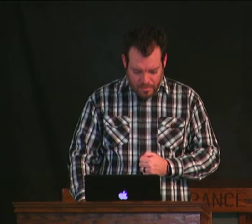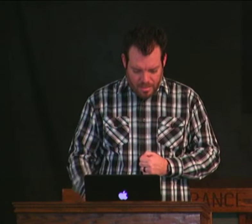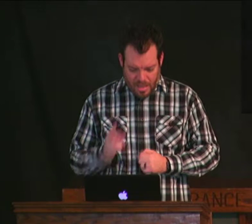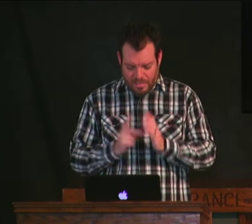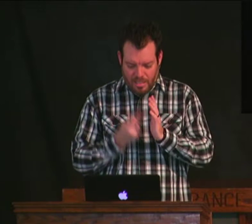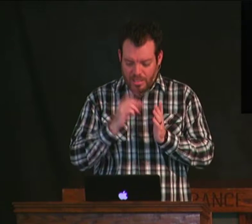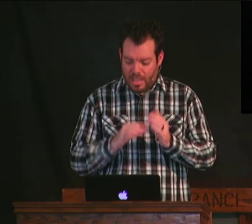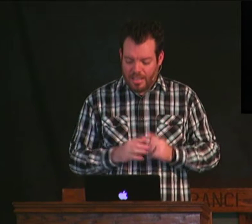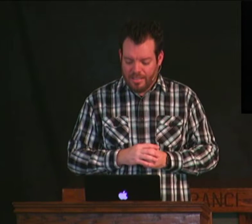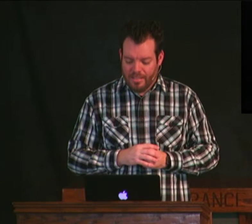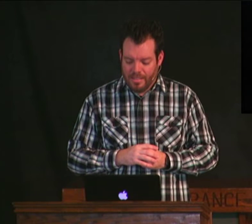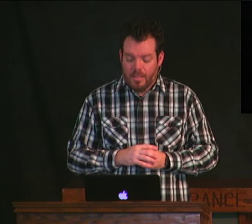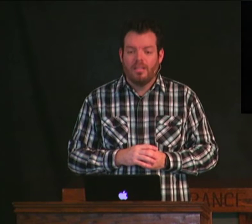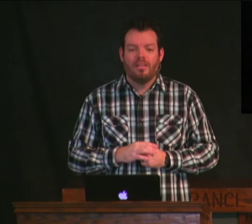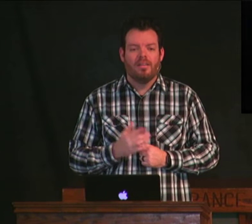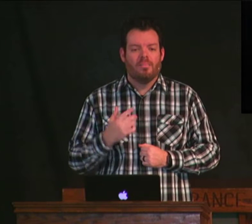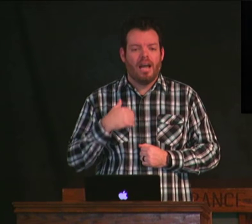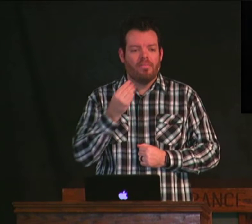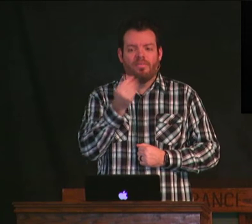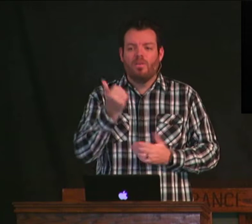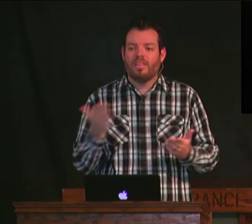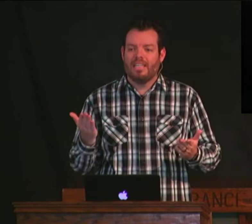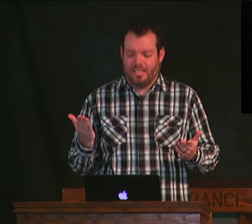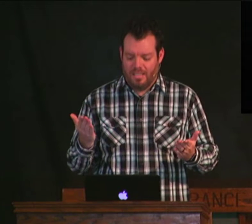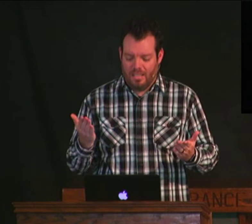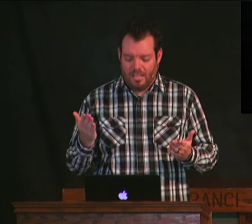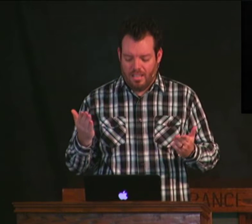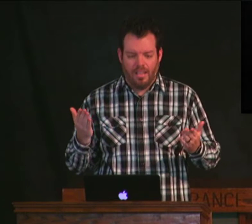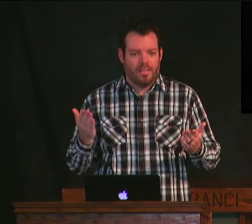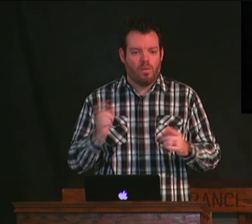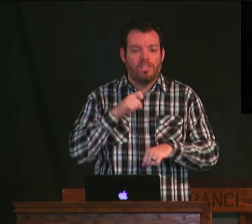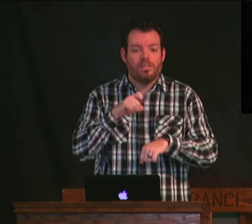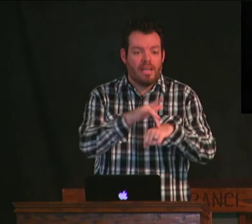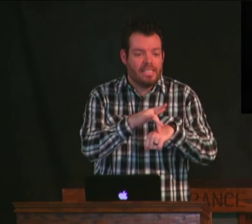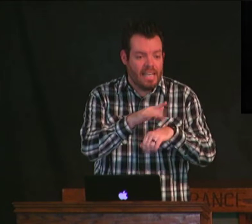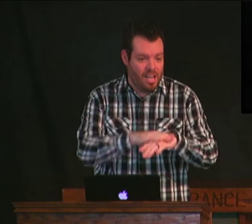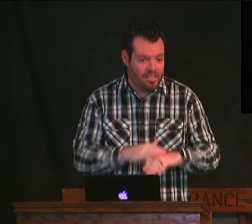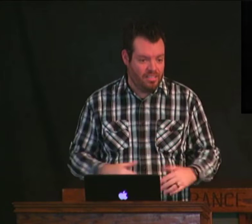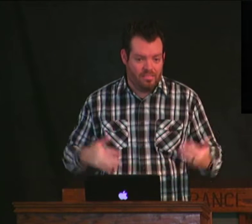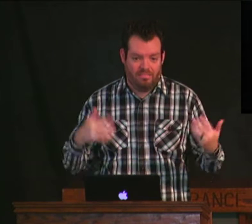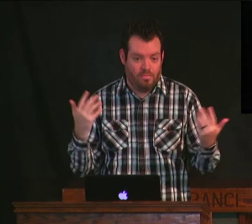I have a devil's line. But I have a few things that we should meditate on. One,